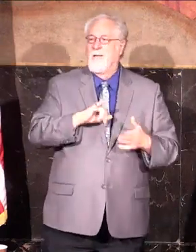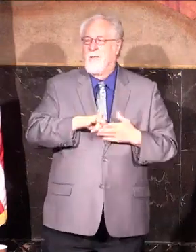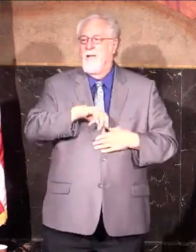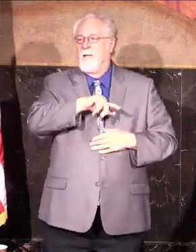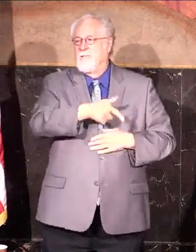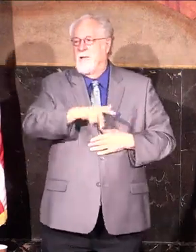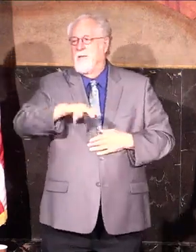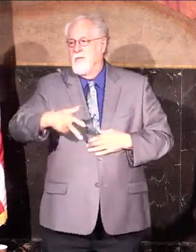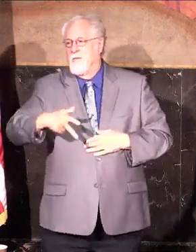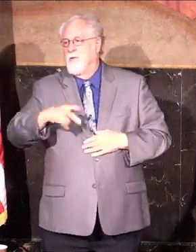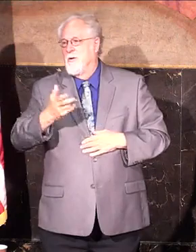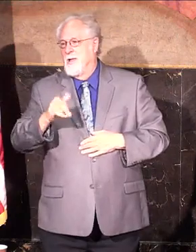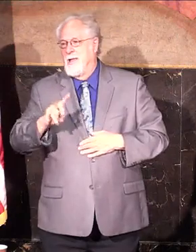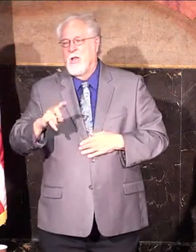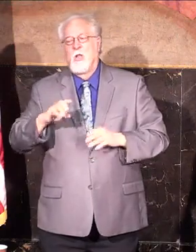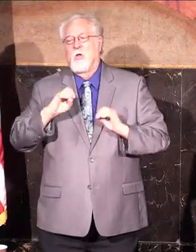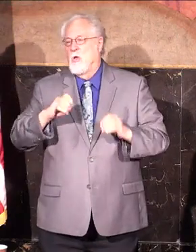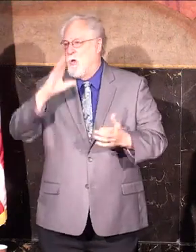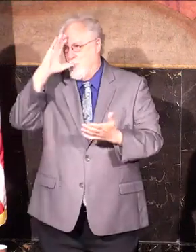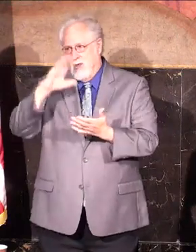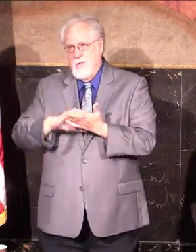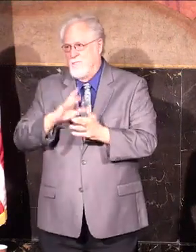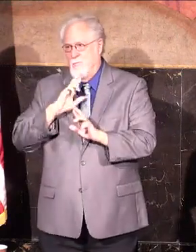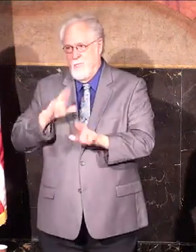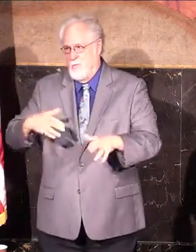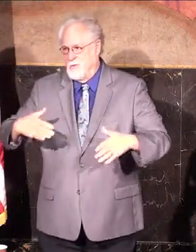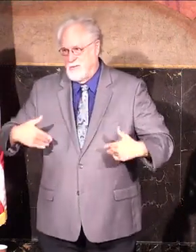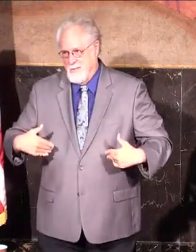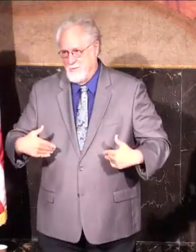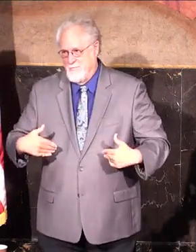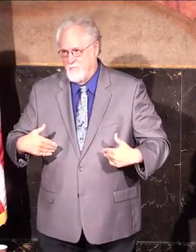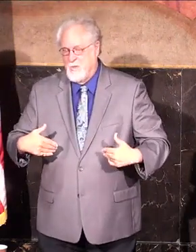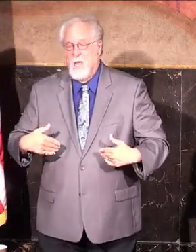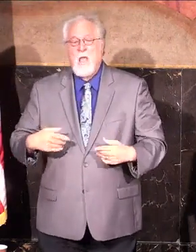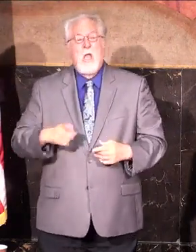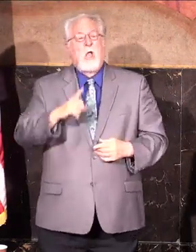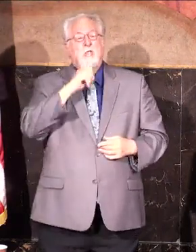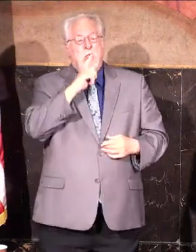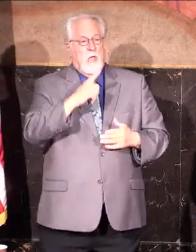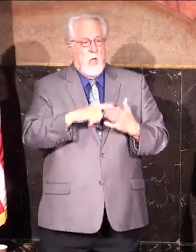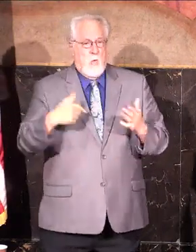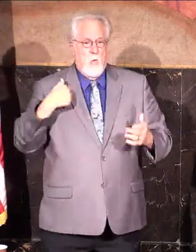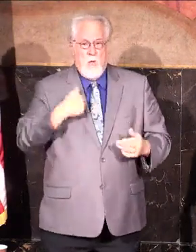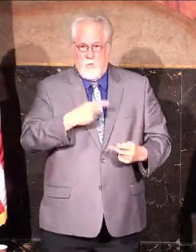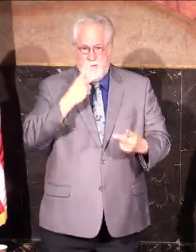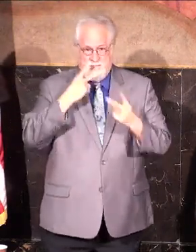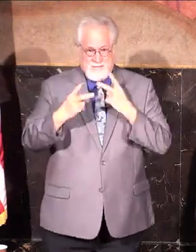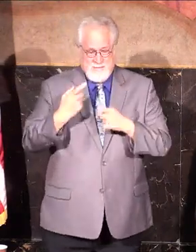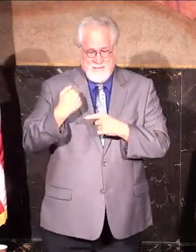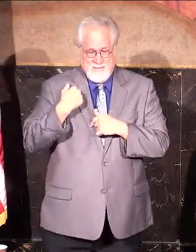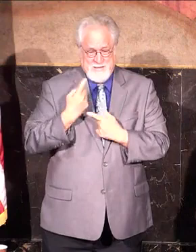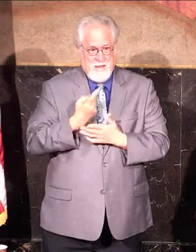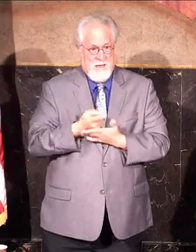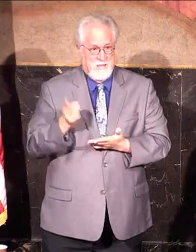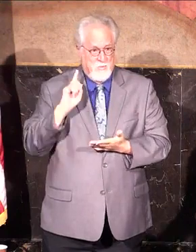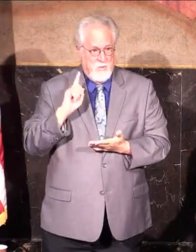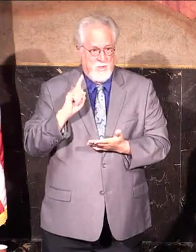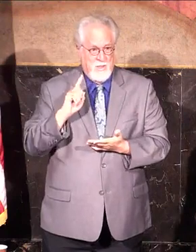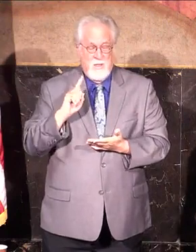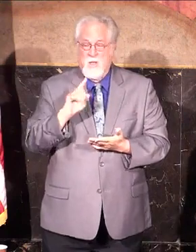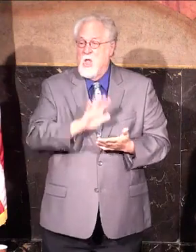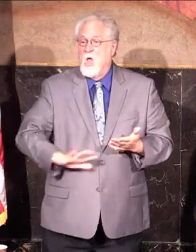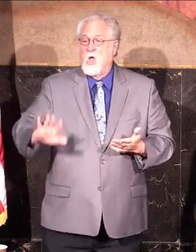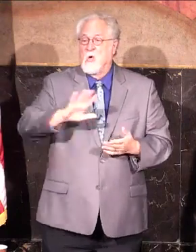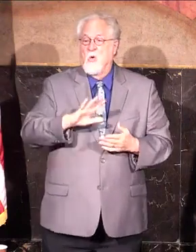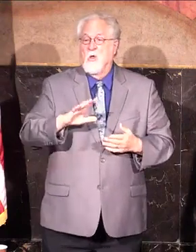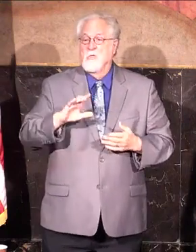questions. We have not any credible reports of that. Certainly, I think what we've seen in the last week is across social media